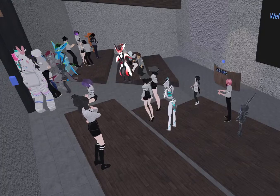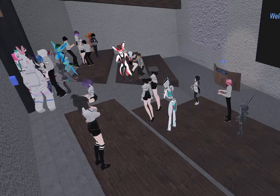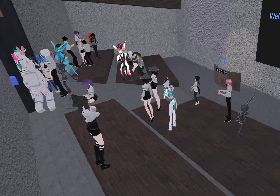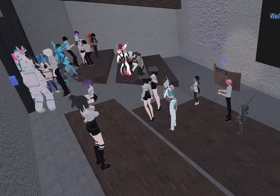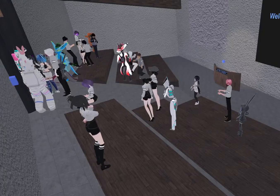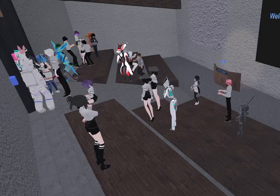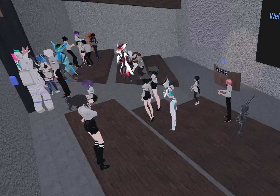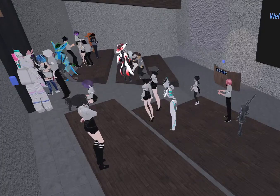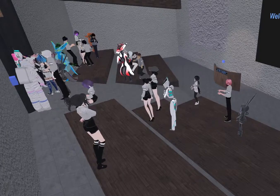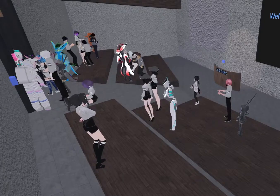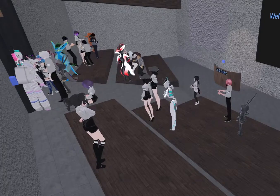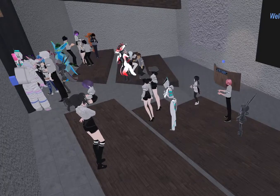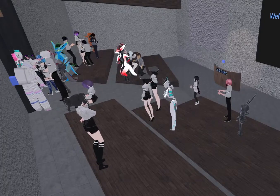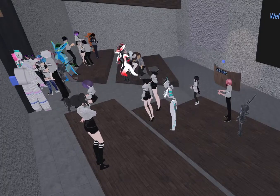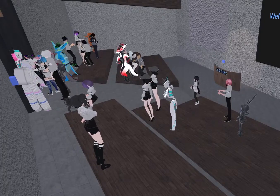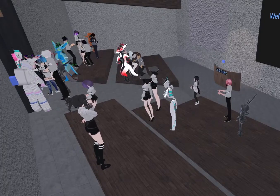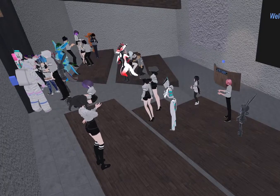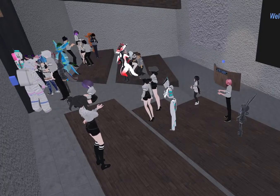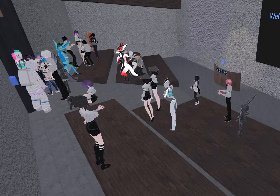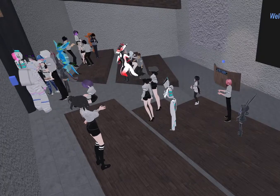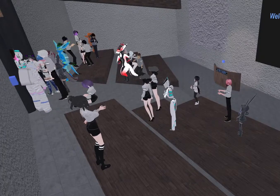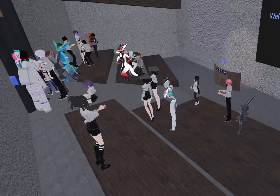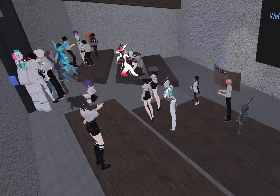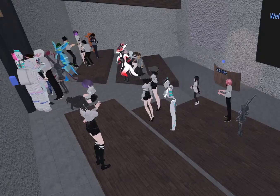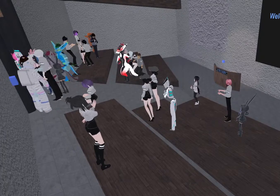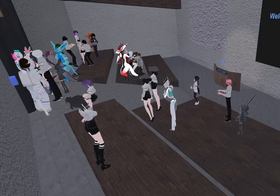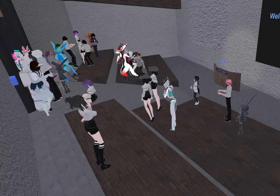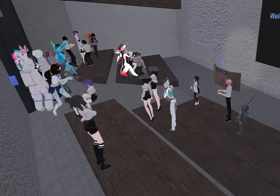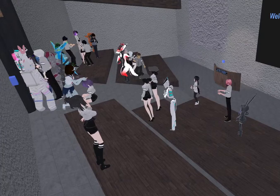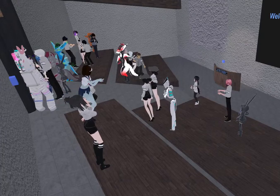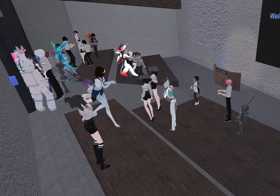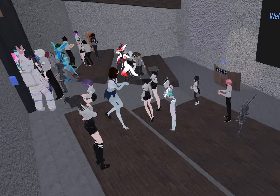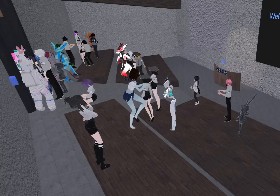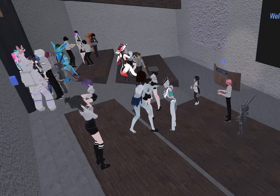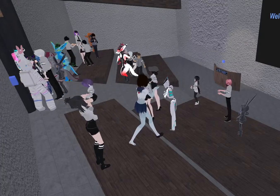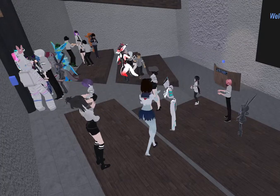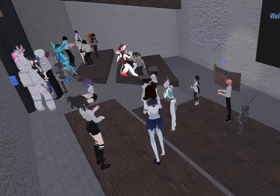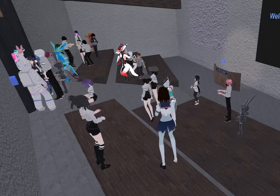screening to make sure you're like physically able to work with kids. And